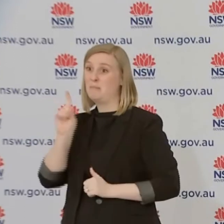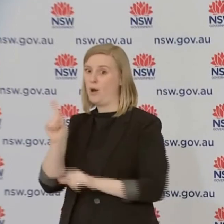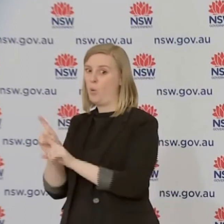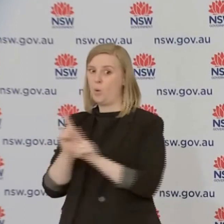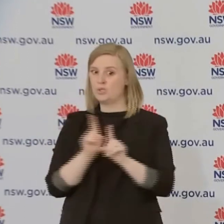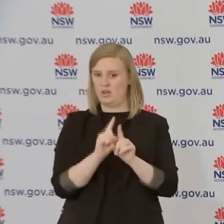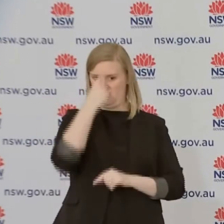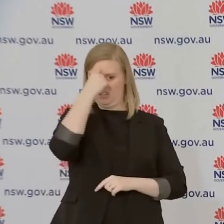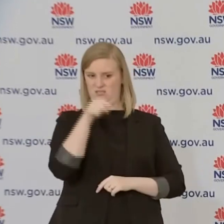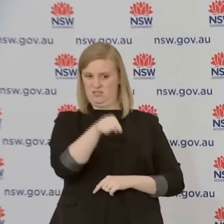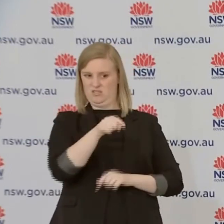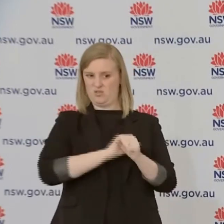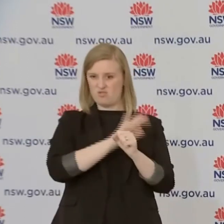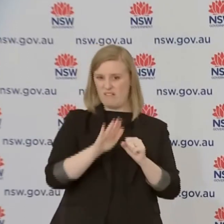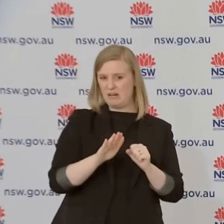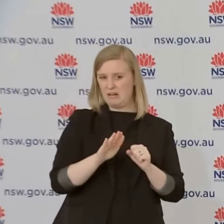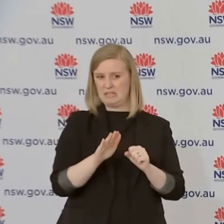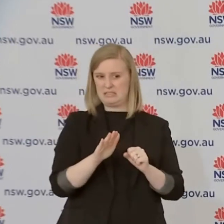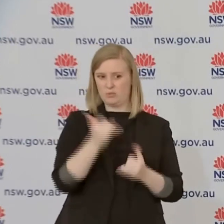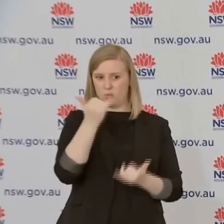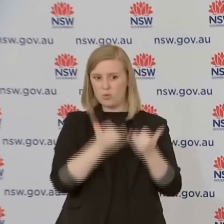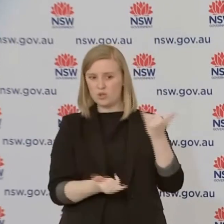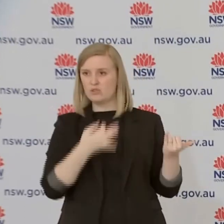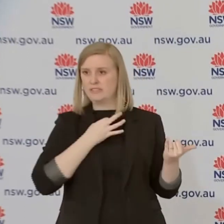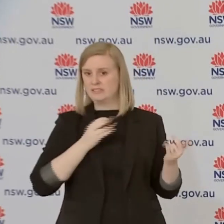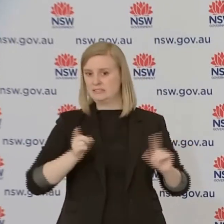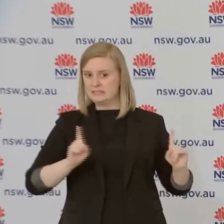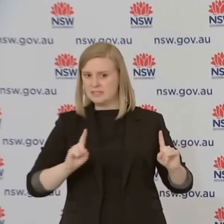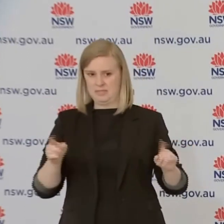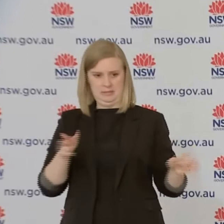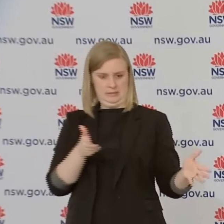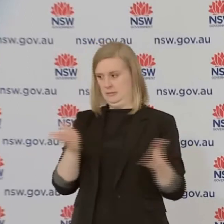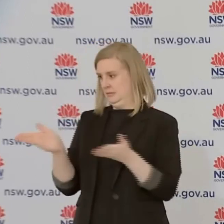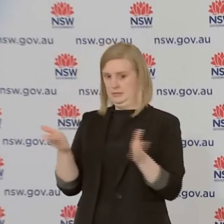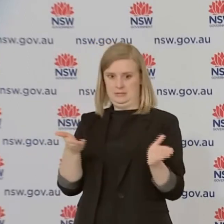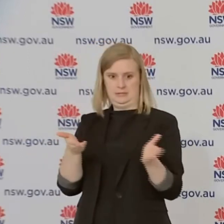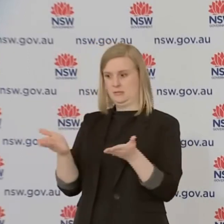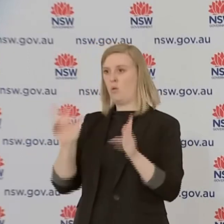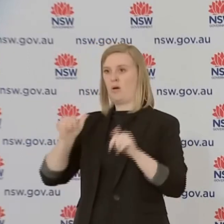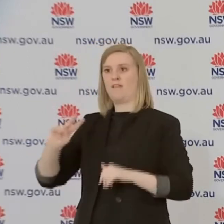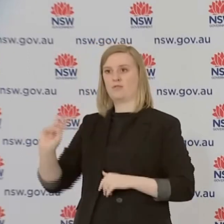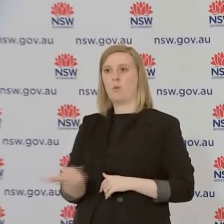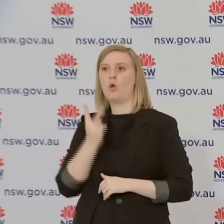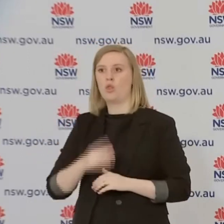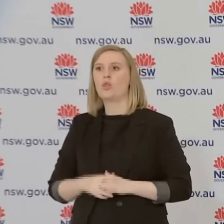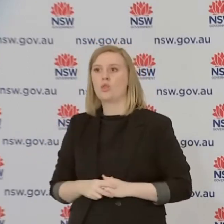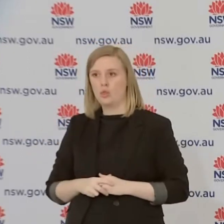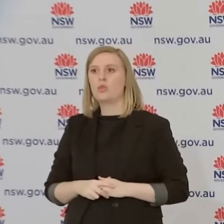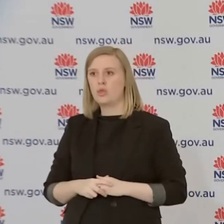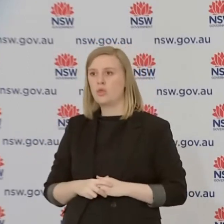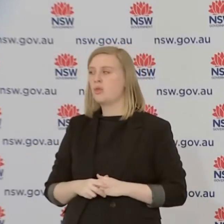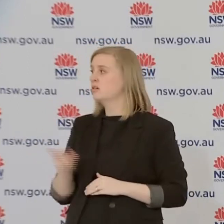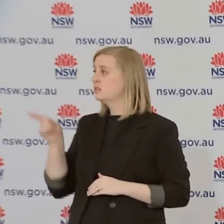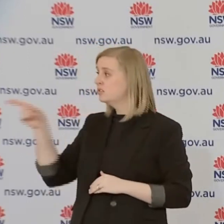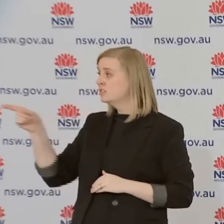they're in a particularly challenging area of COVID, because obviously they have to take the appropriate steps, but I haven't heard that there's been anything